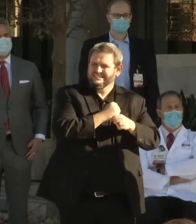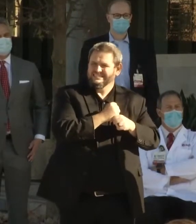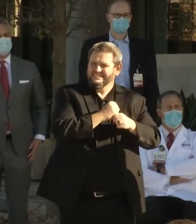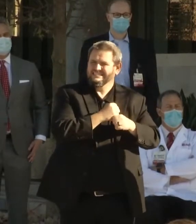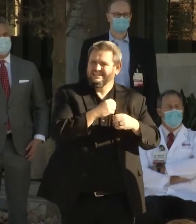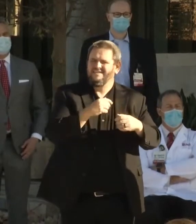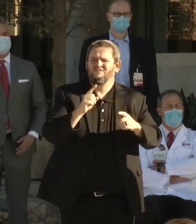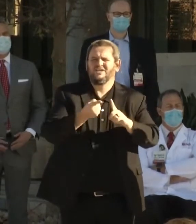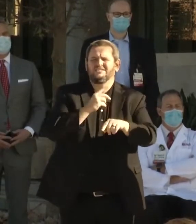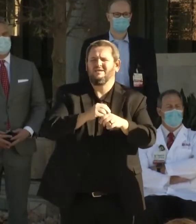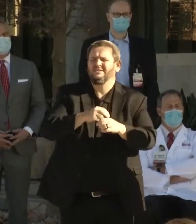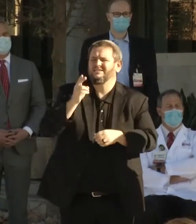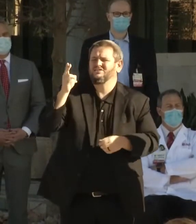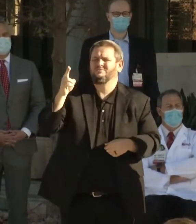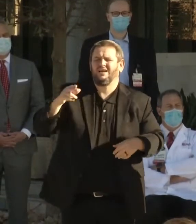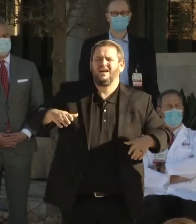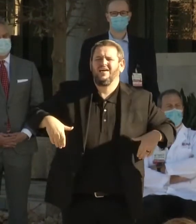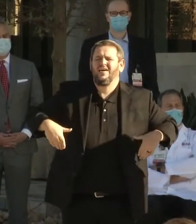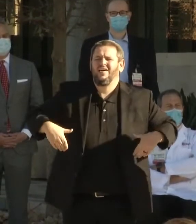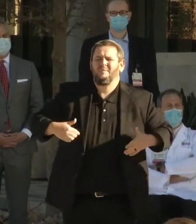as soon as they get